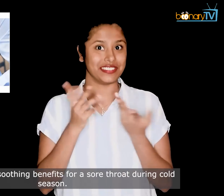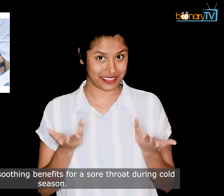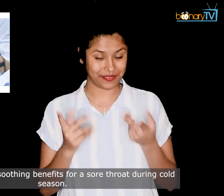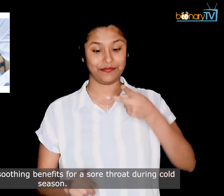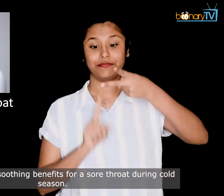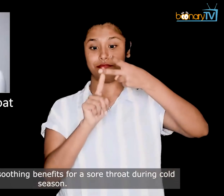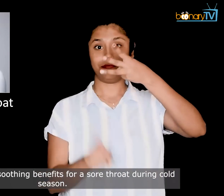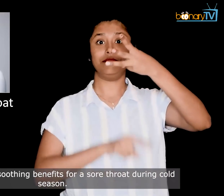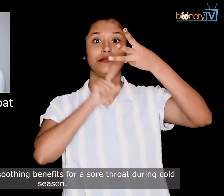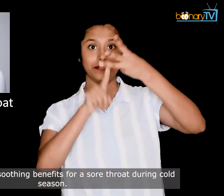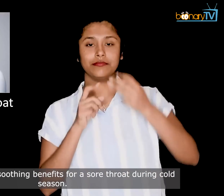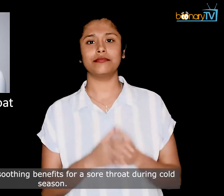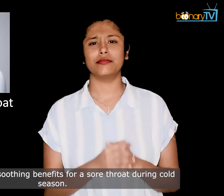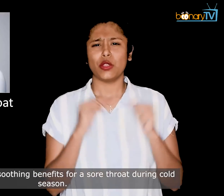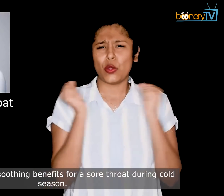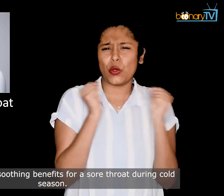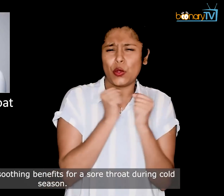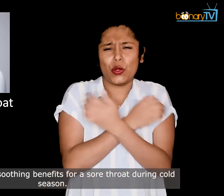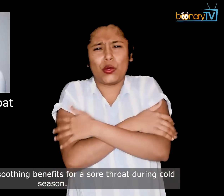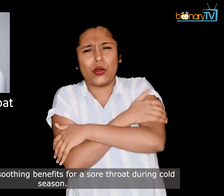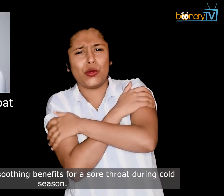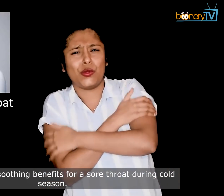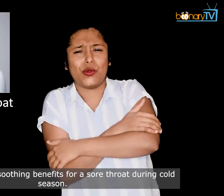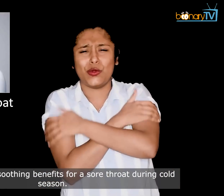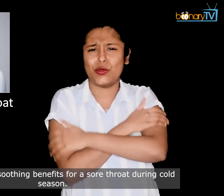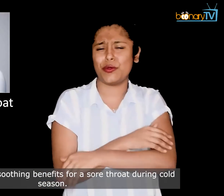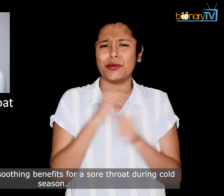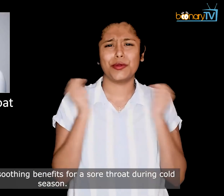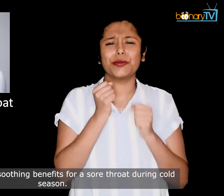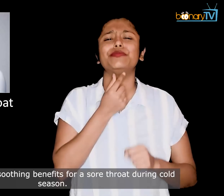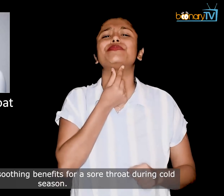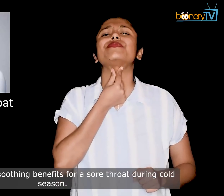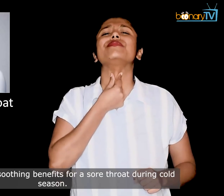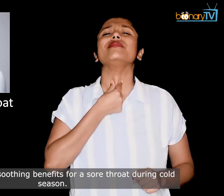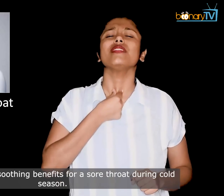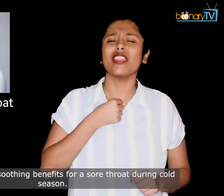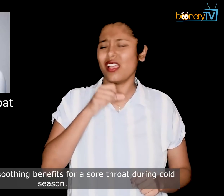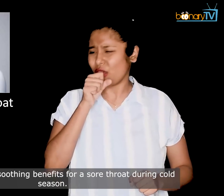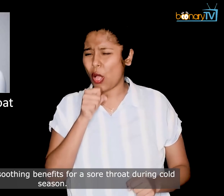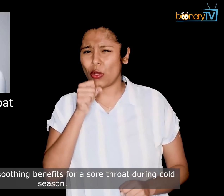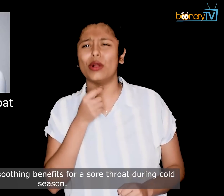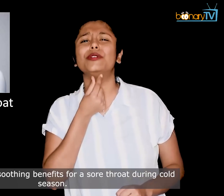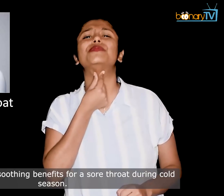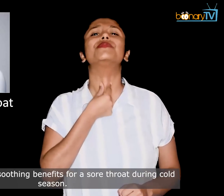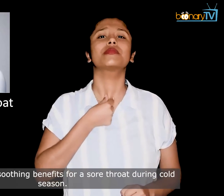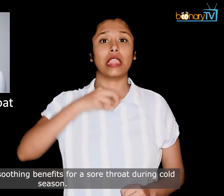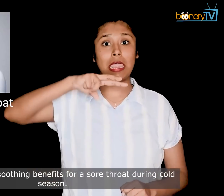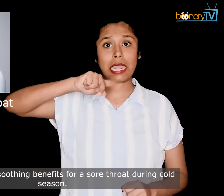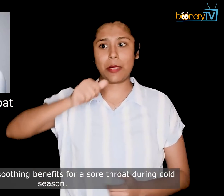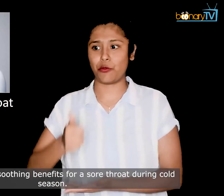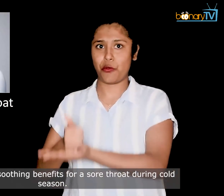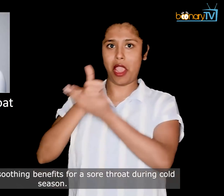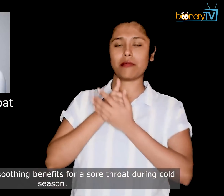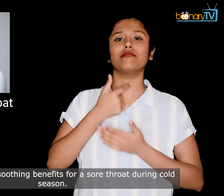Number 3. It can provide soothing benefits for a sore throat during cold